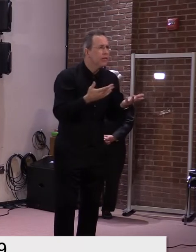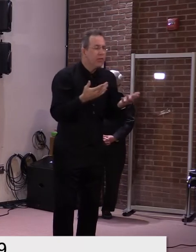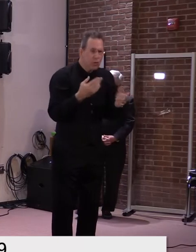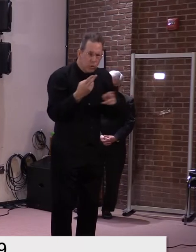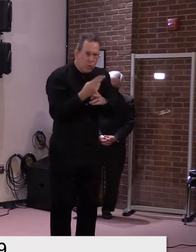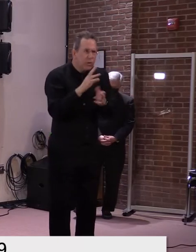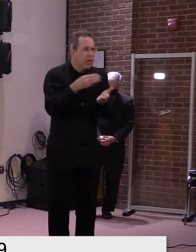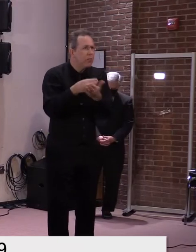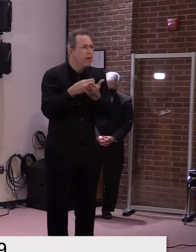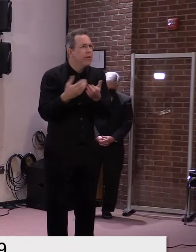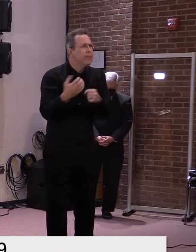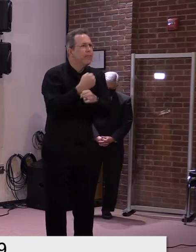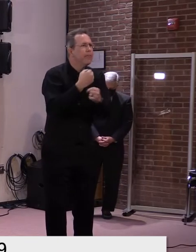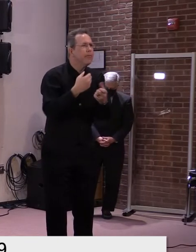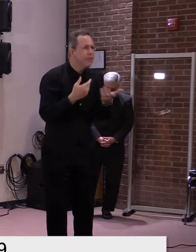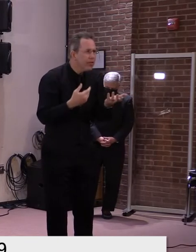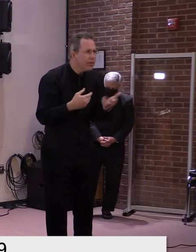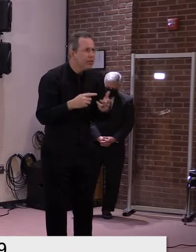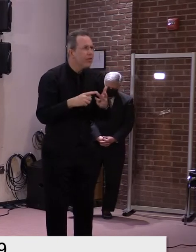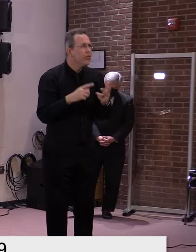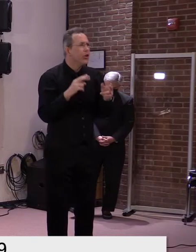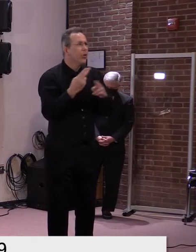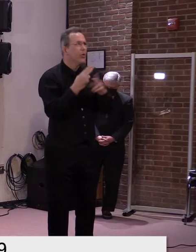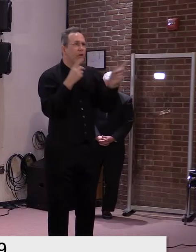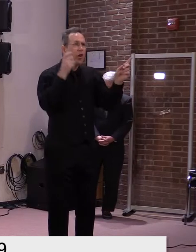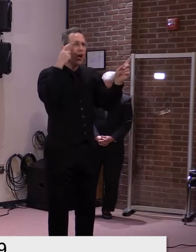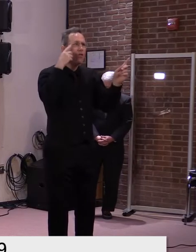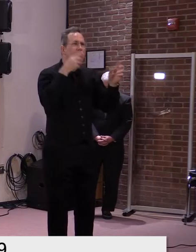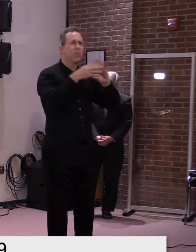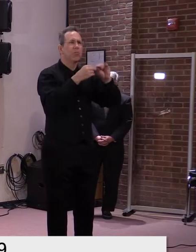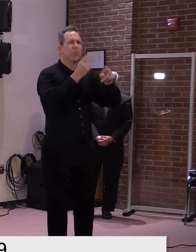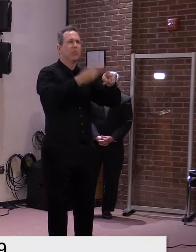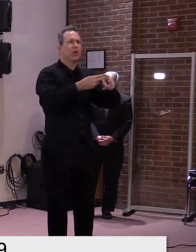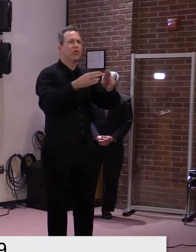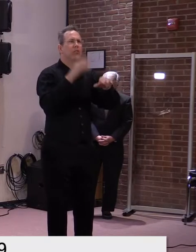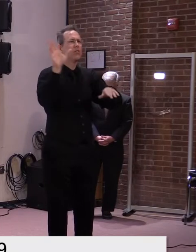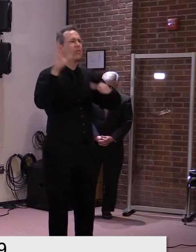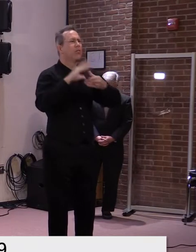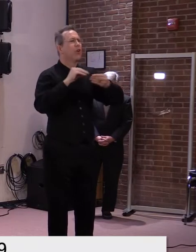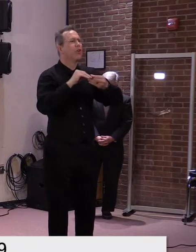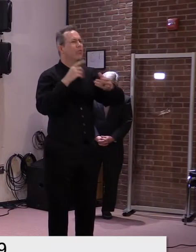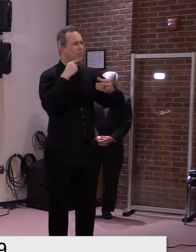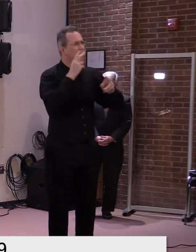governor's proposal to use one-time surplus this year